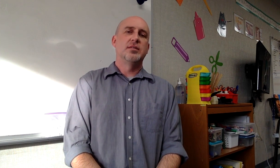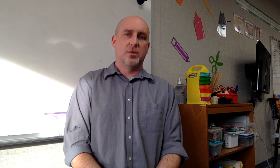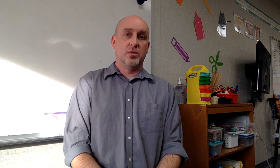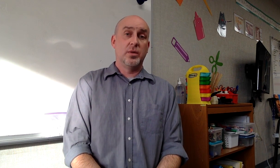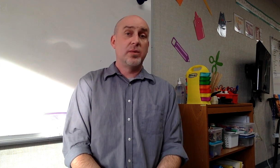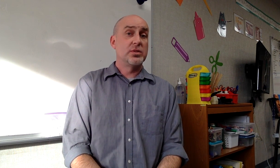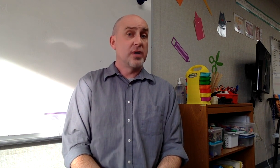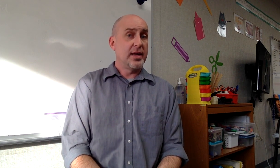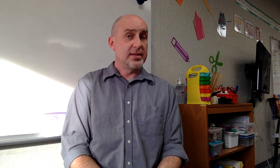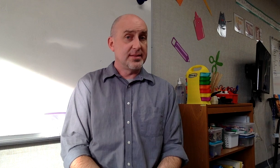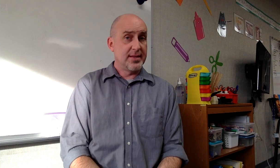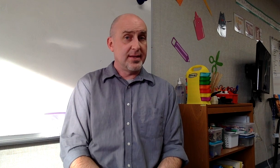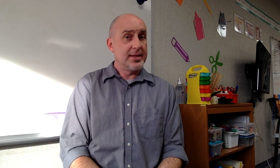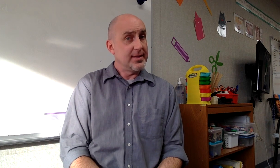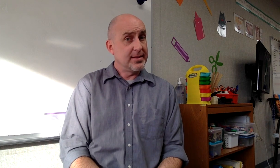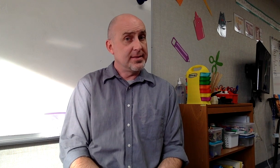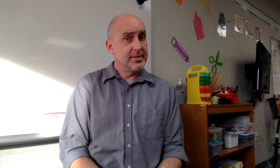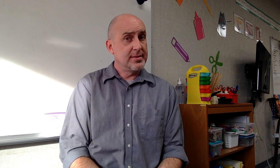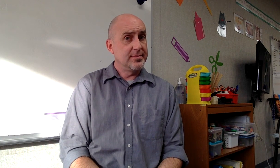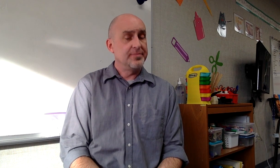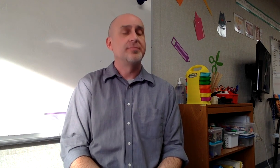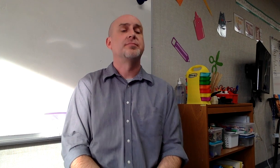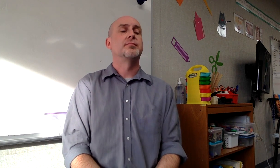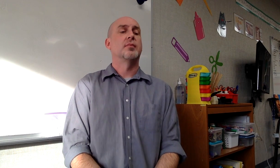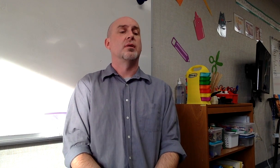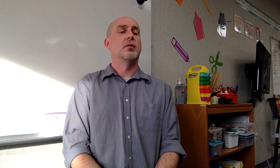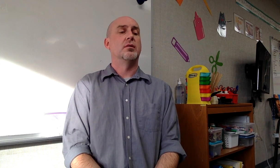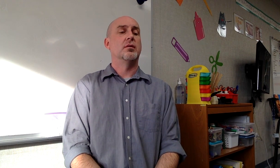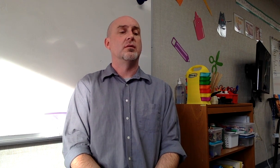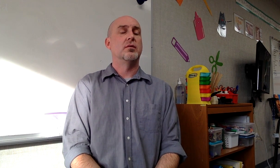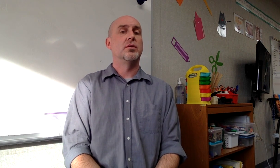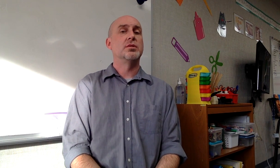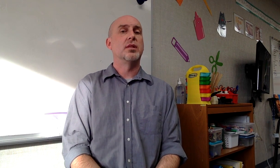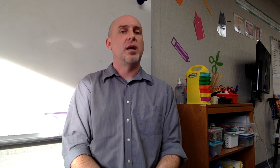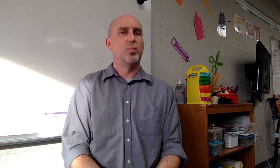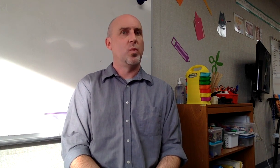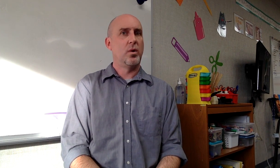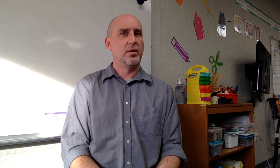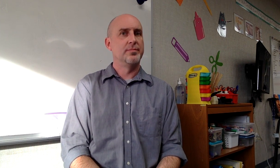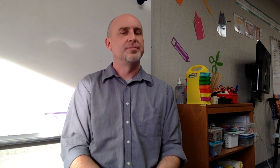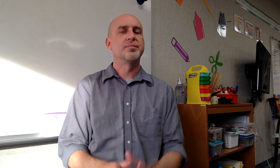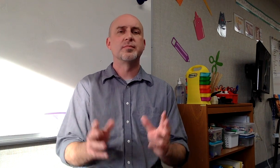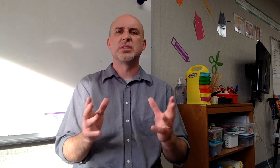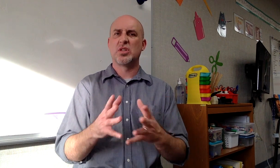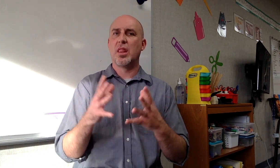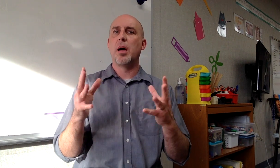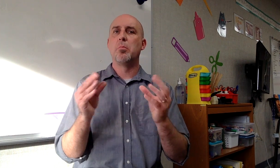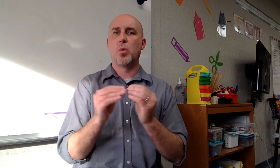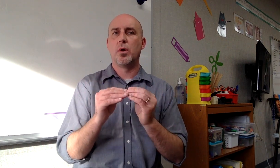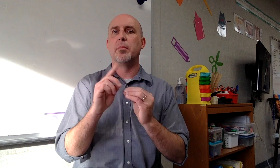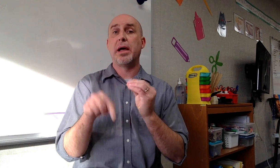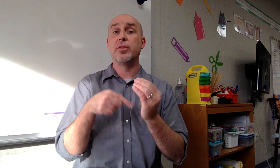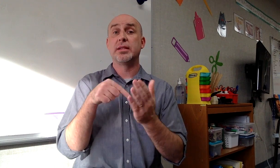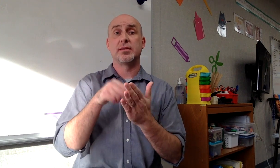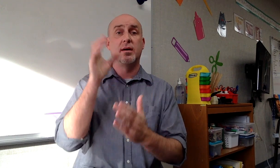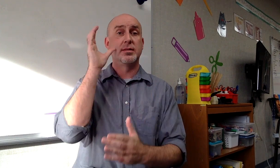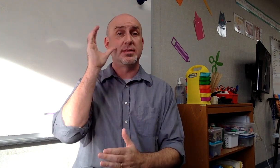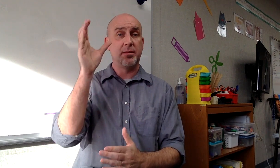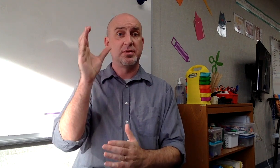So, what I was trying to say is there's a lot more. There's a lot more about this concept,